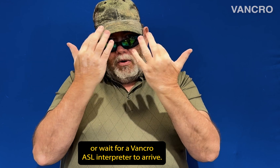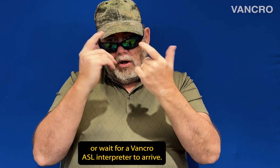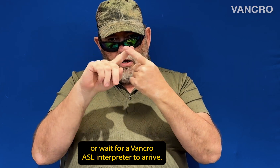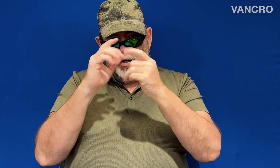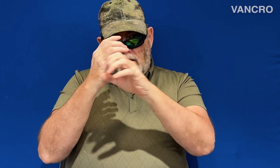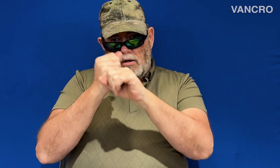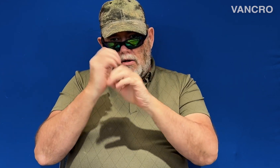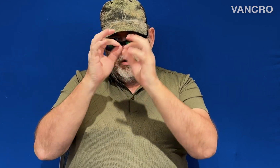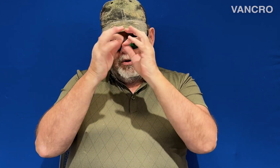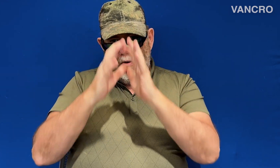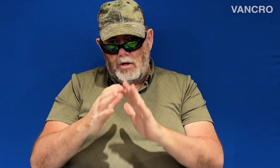arrive.